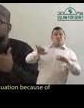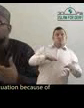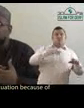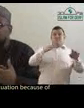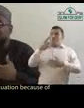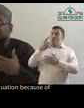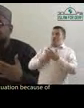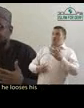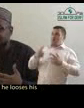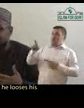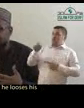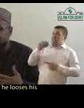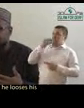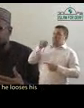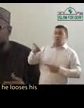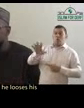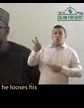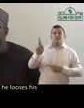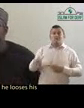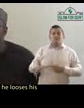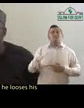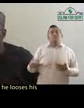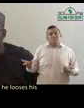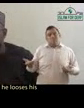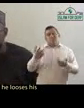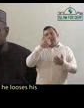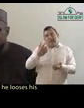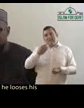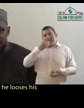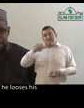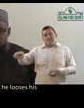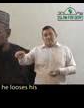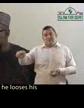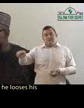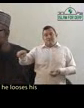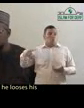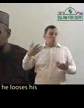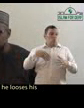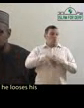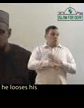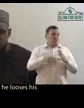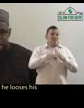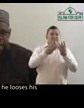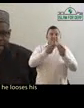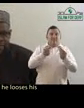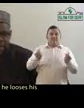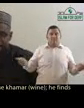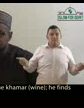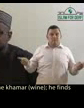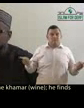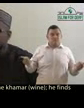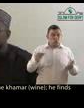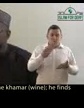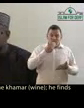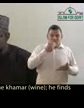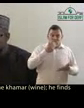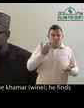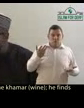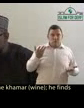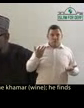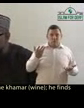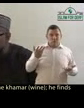of compulsion, necessity, a person is in the desert and he loses his provisions and he finds some sharab,